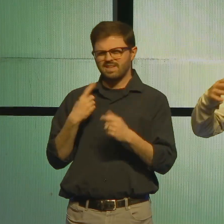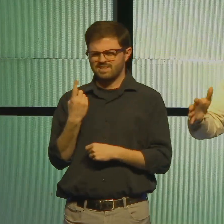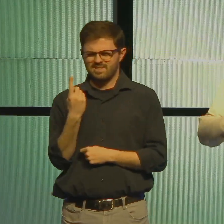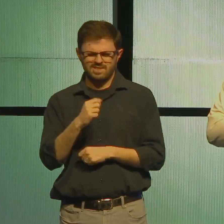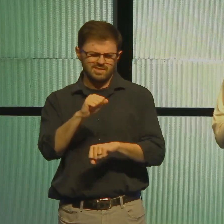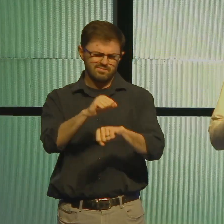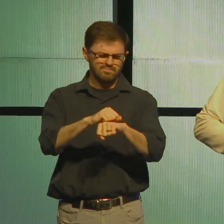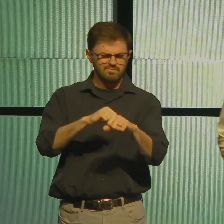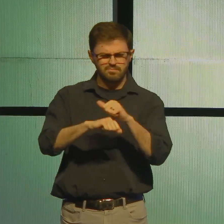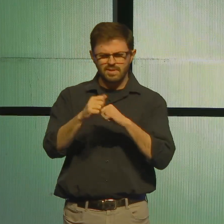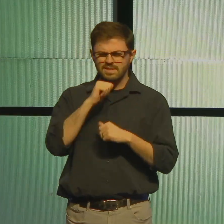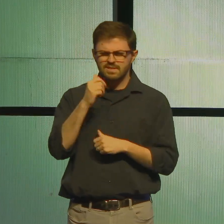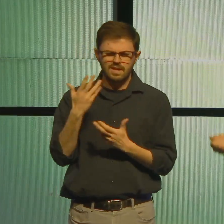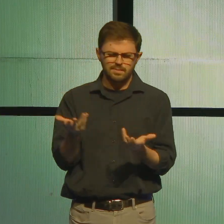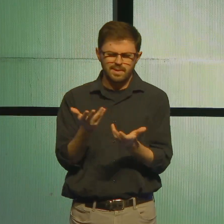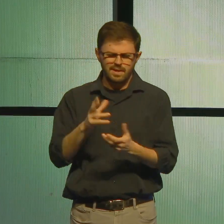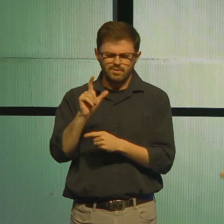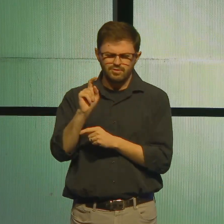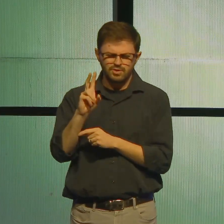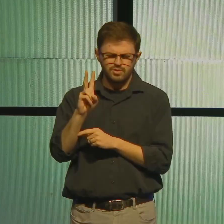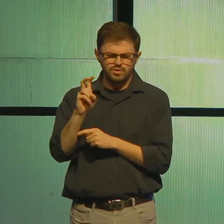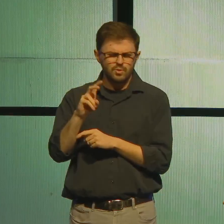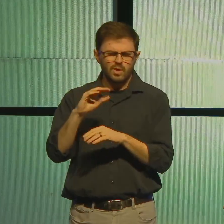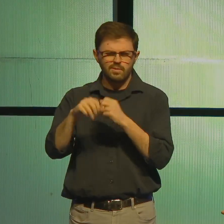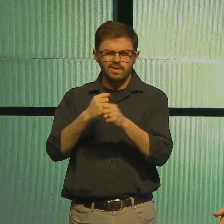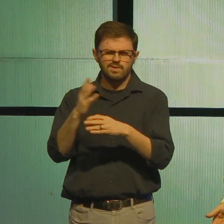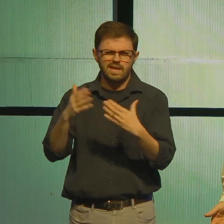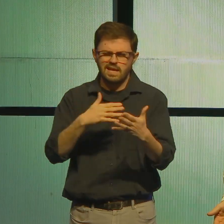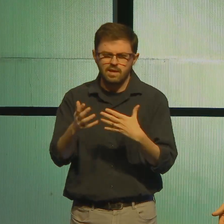I just invite you to take a couple of minutes and sing I'm Good.